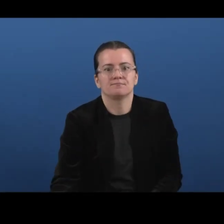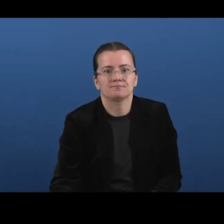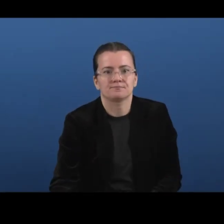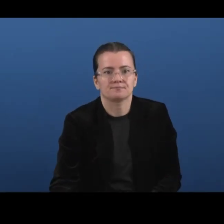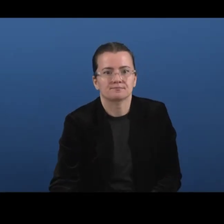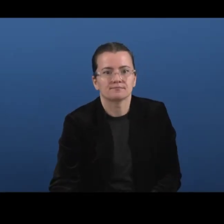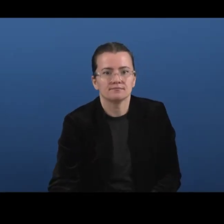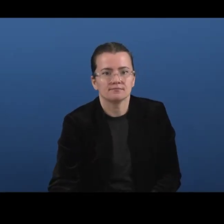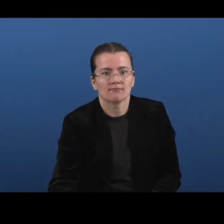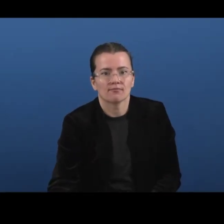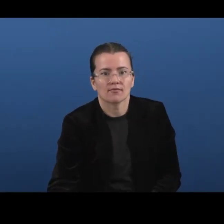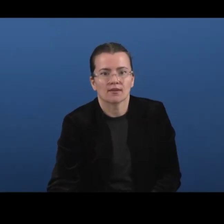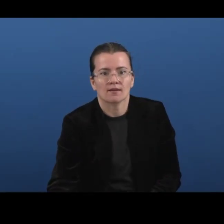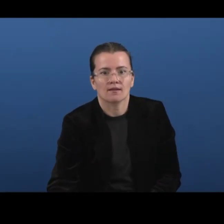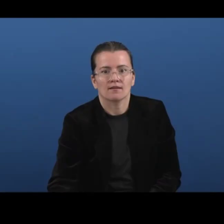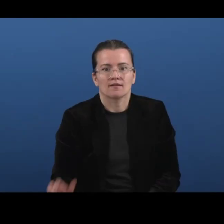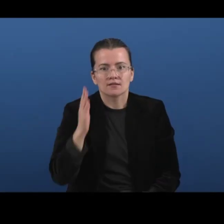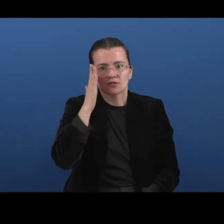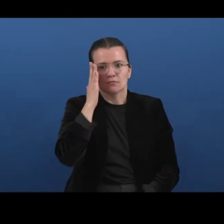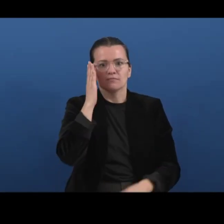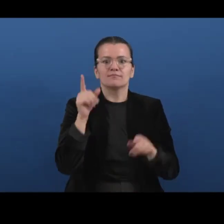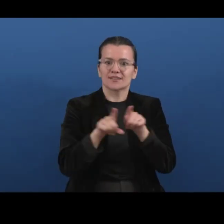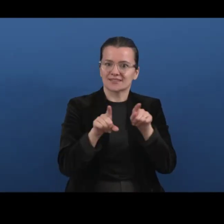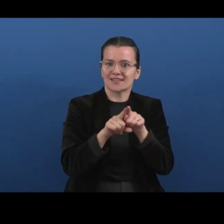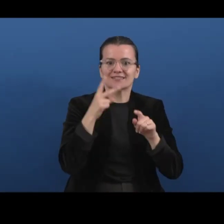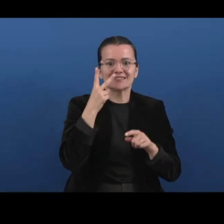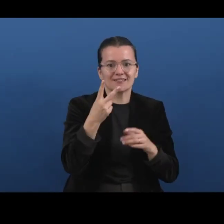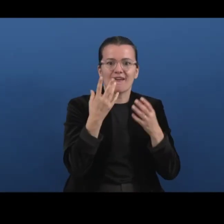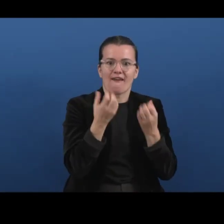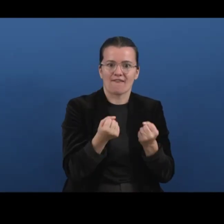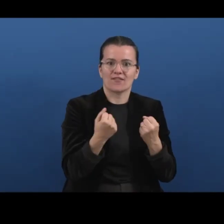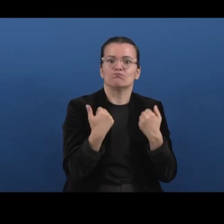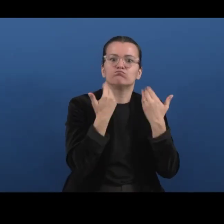provide unpaid care and are employed. The